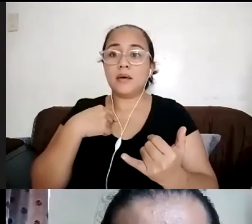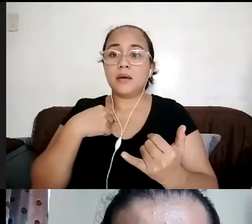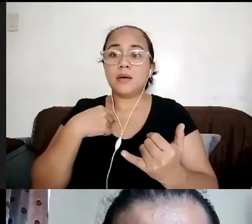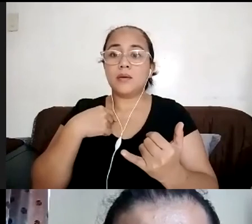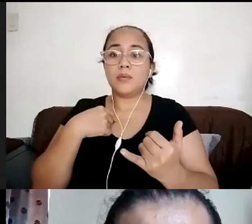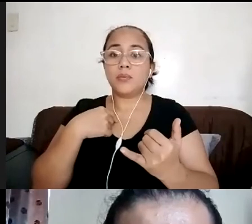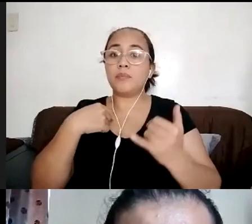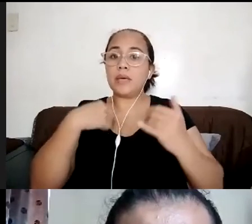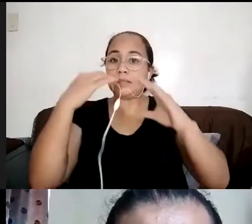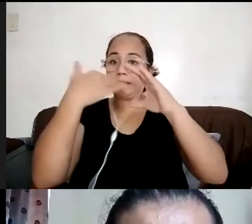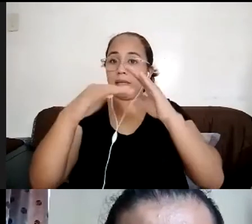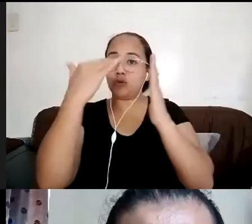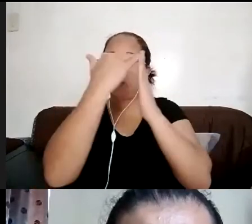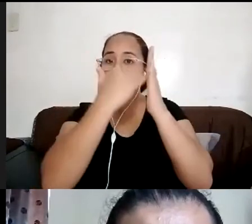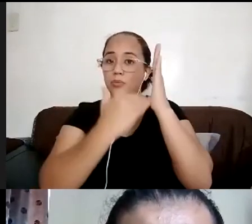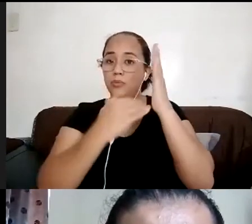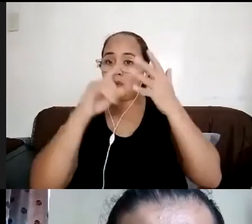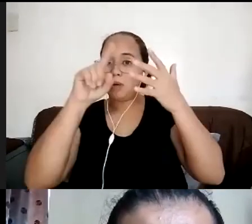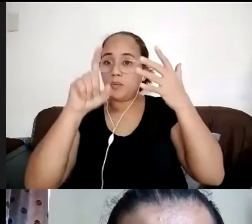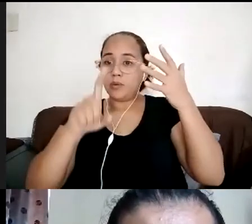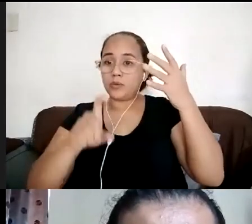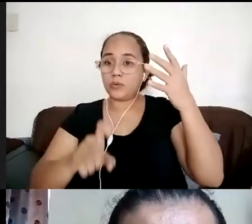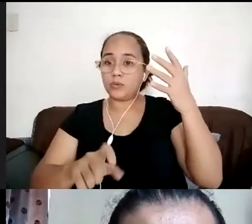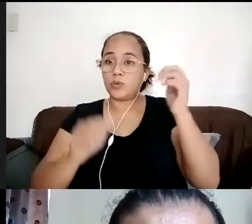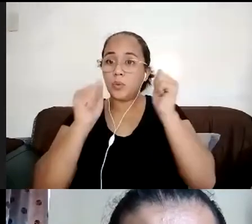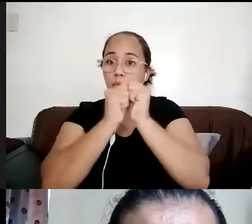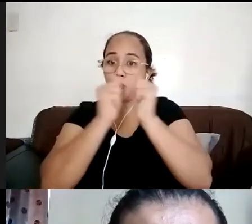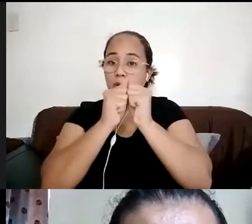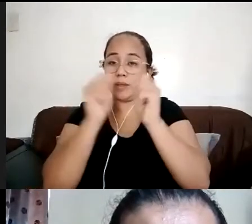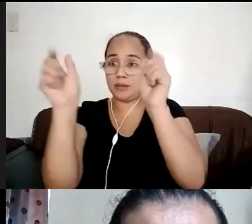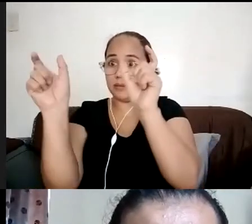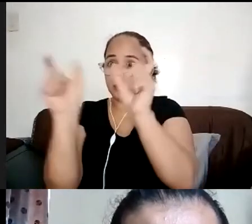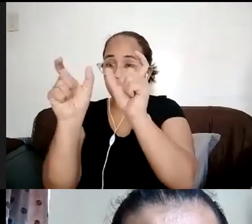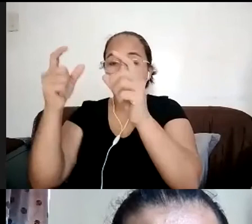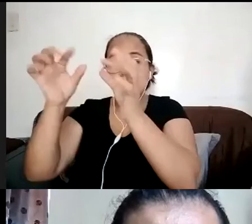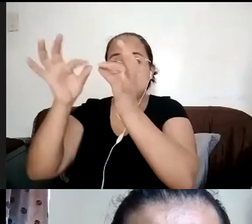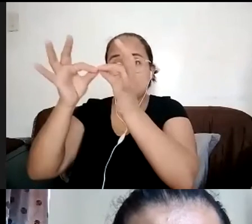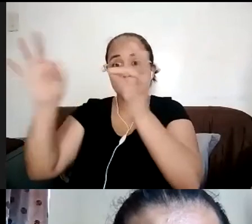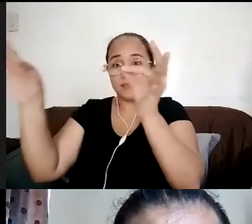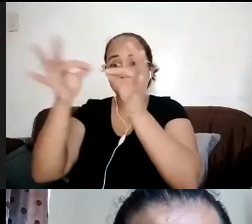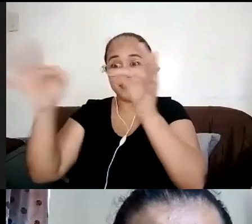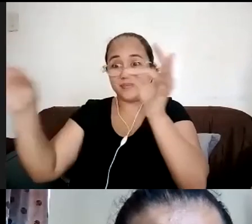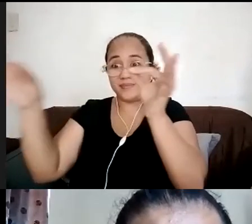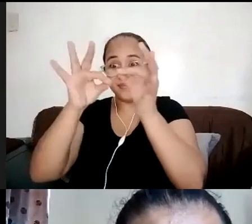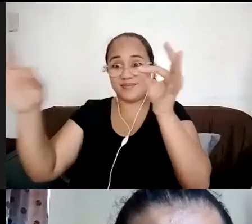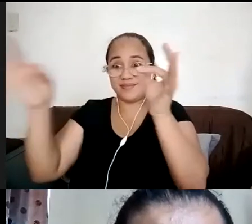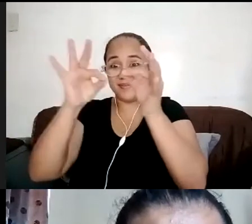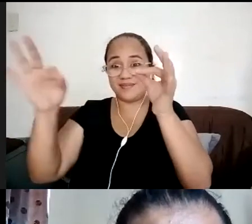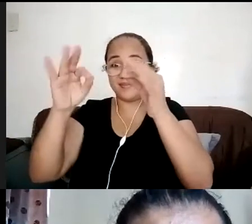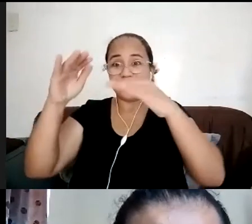questions with that particular sentence at the top of each page.